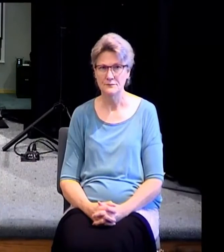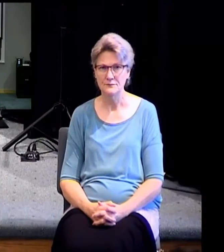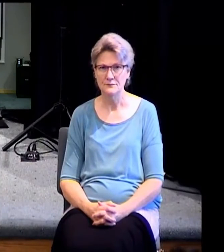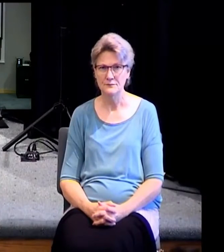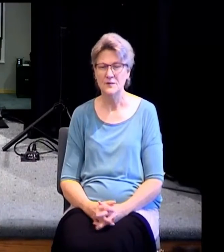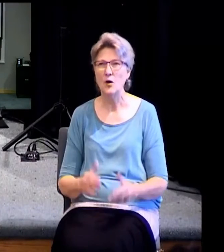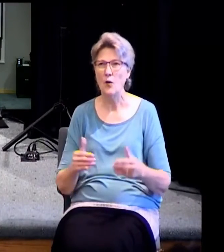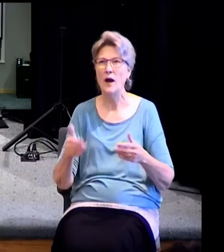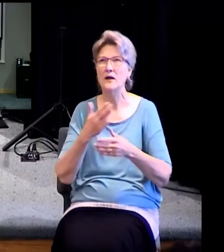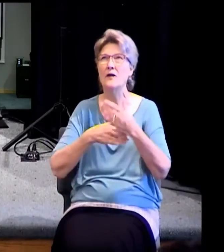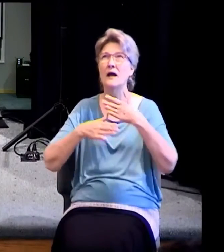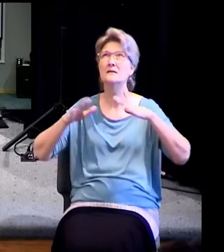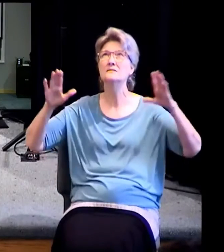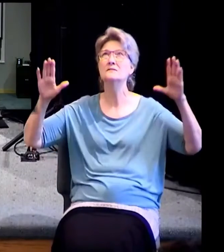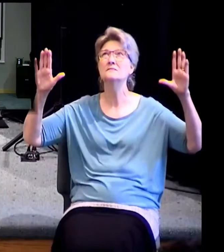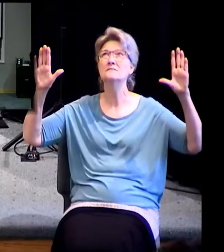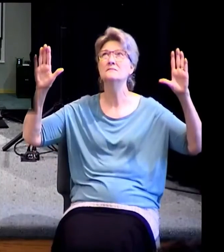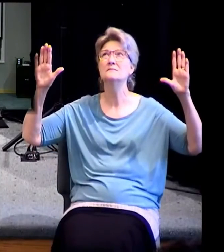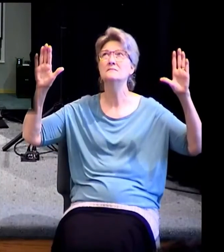Could we lift our hands?